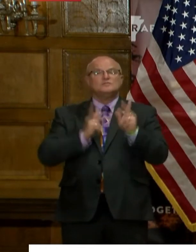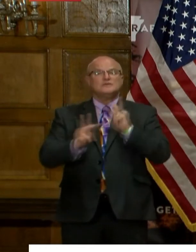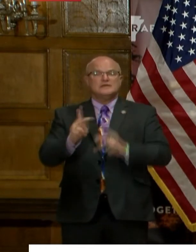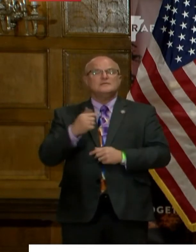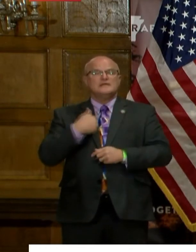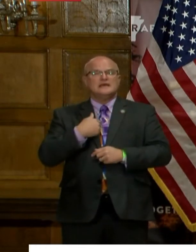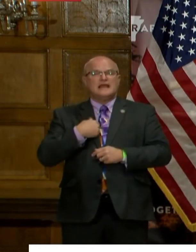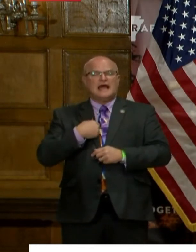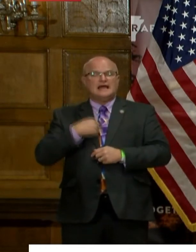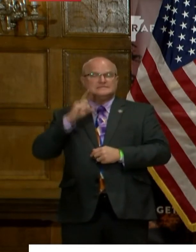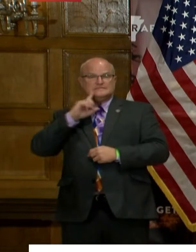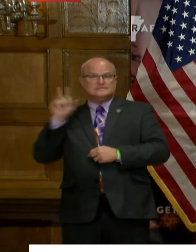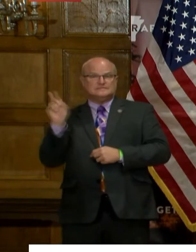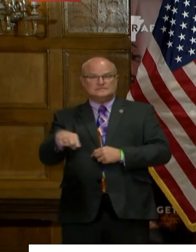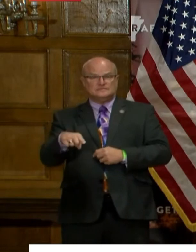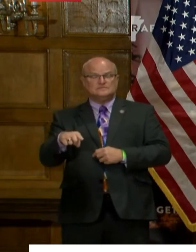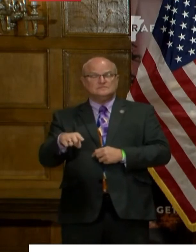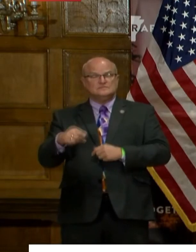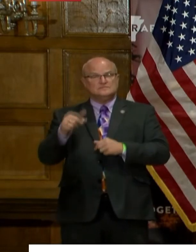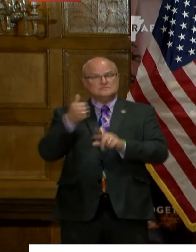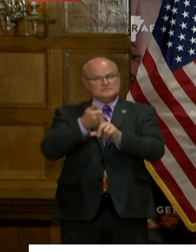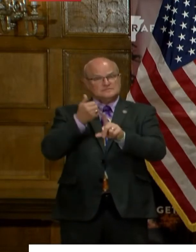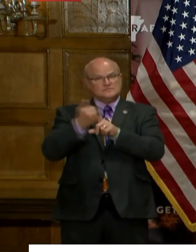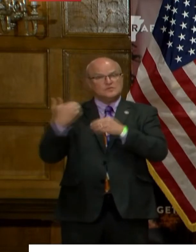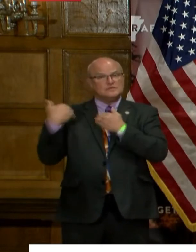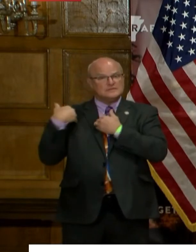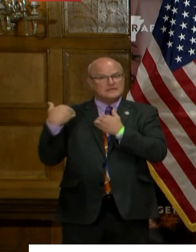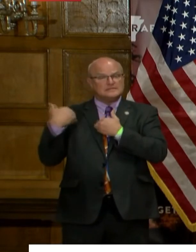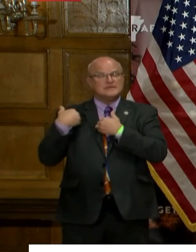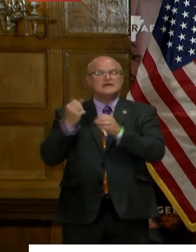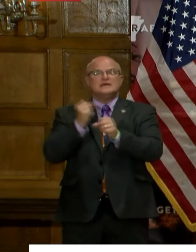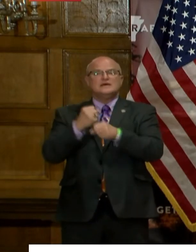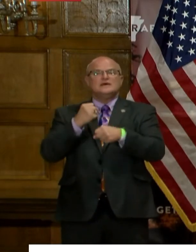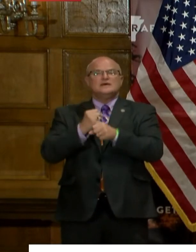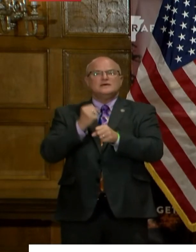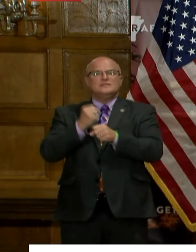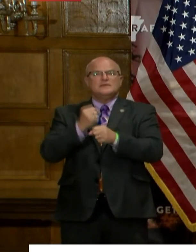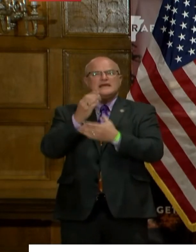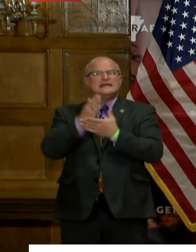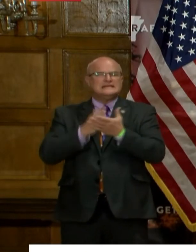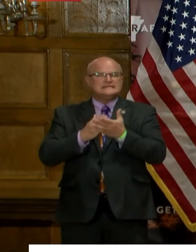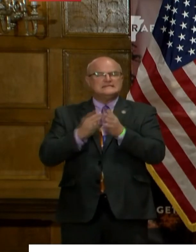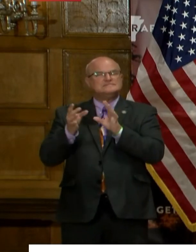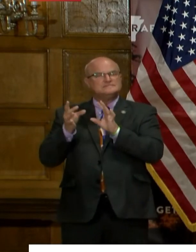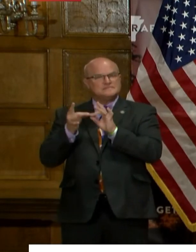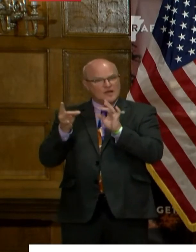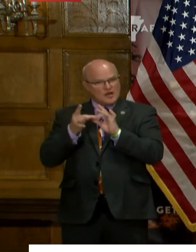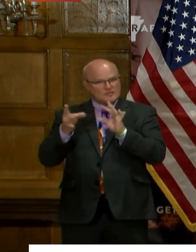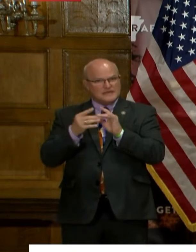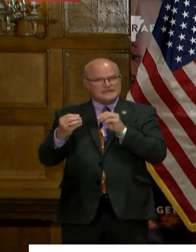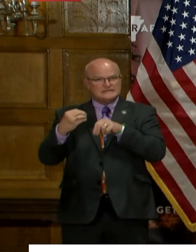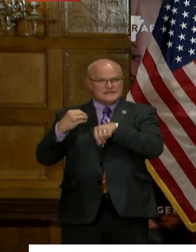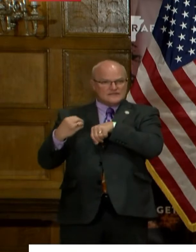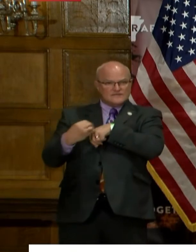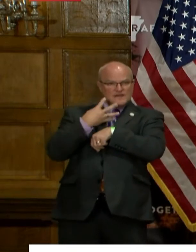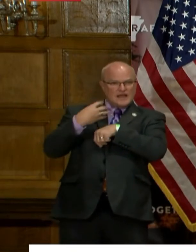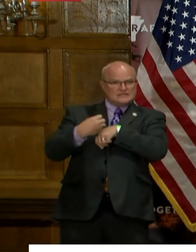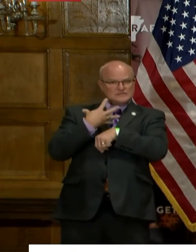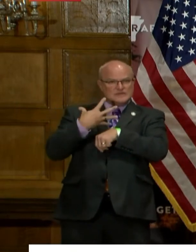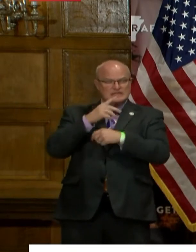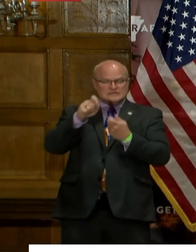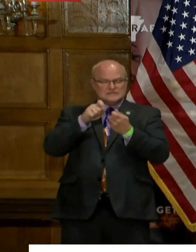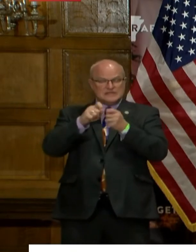I've charged with responsibility in making some comments and advise me in